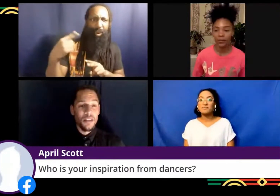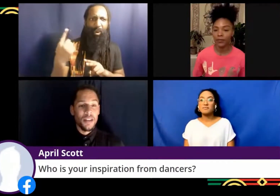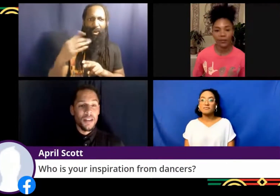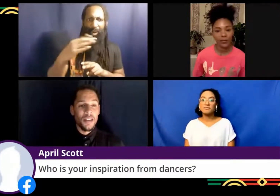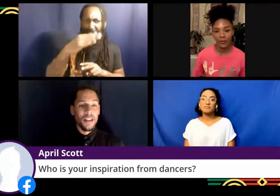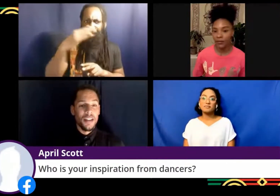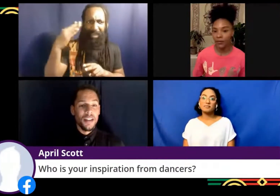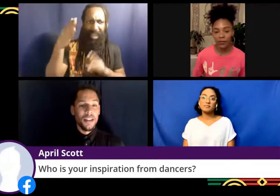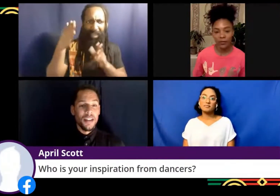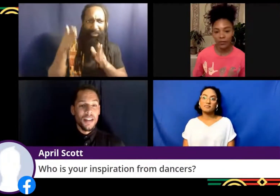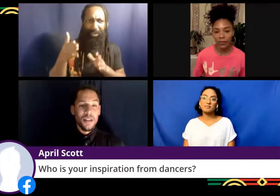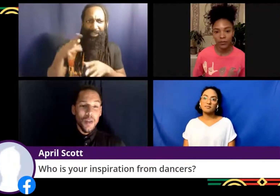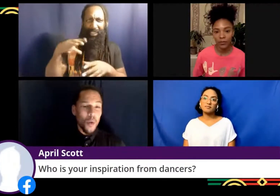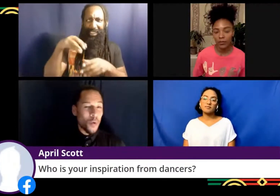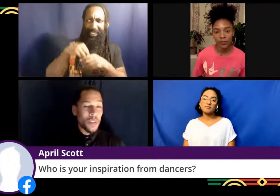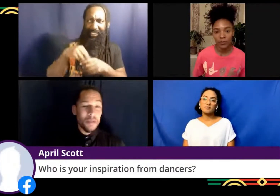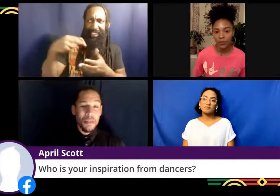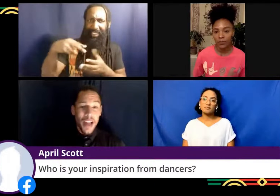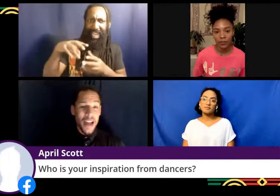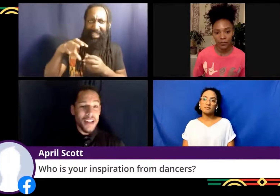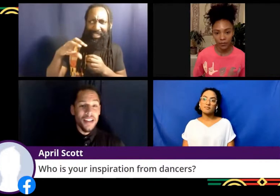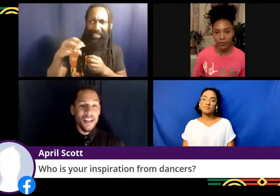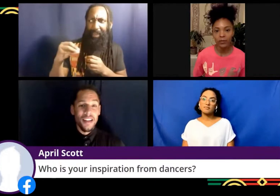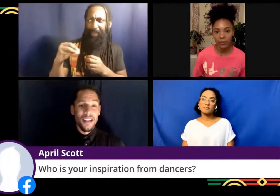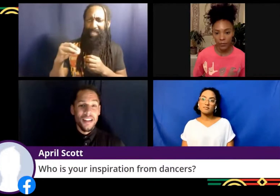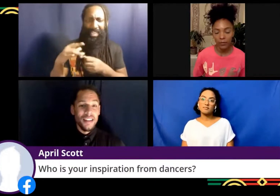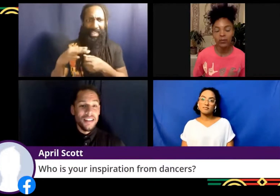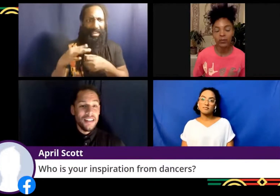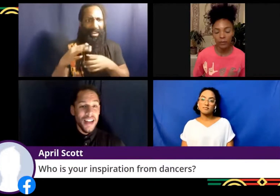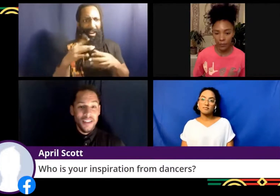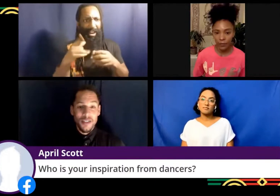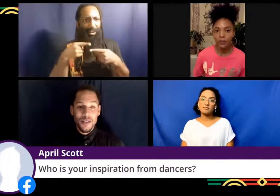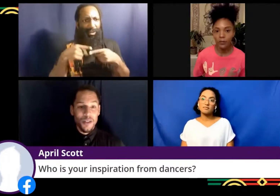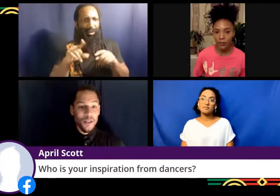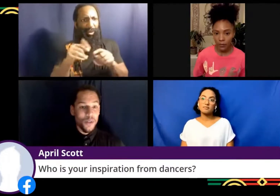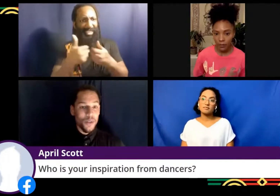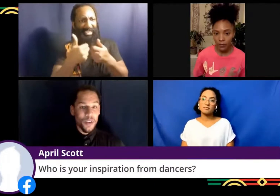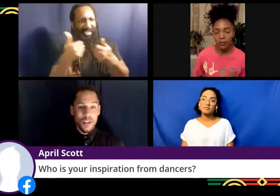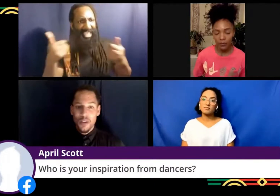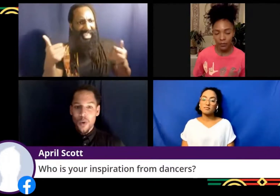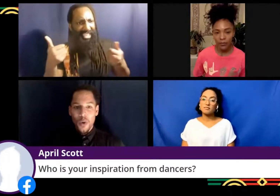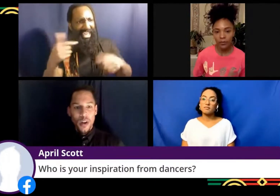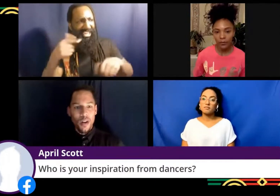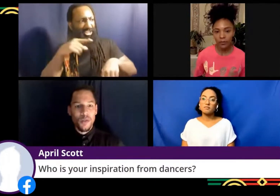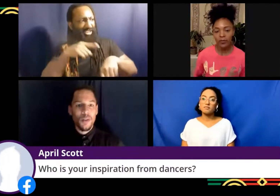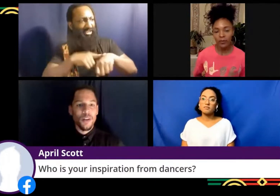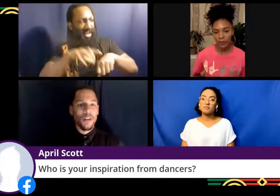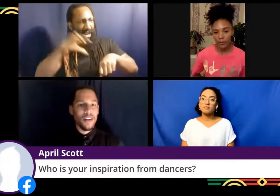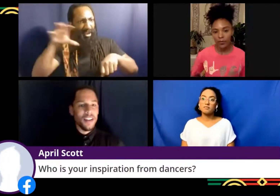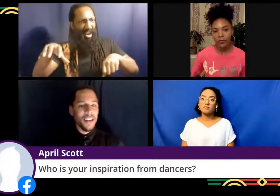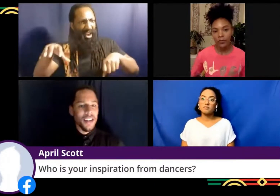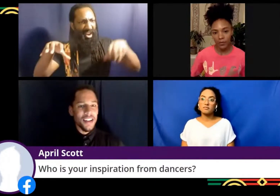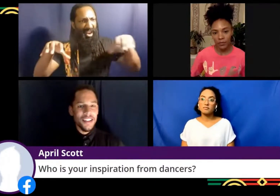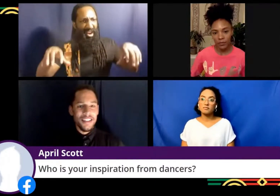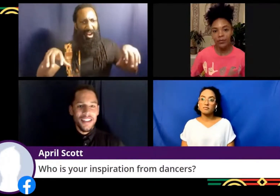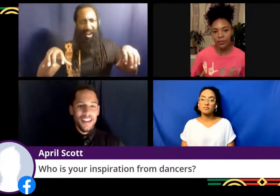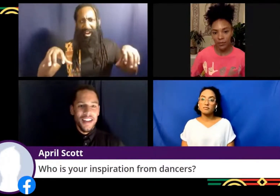time. He's the only Black dancer,